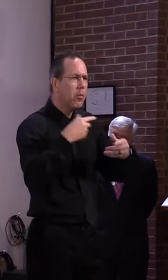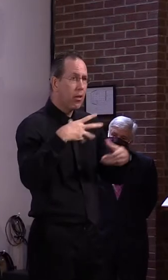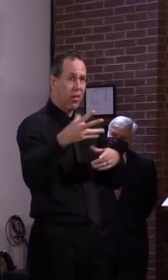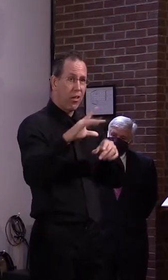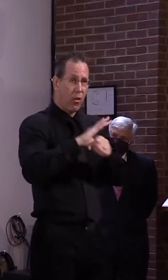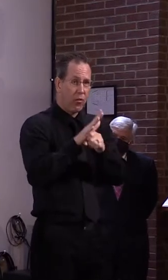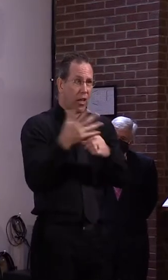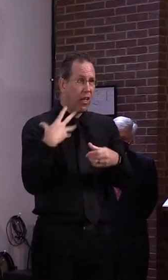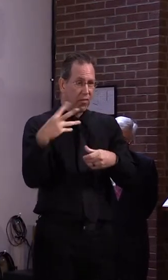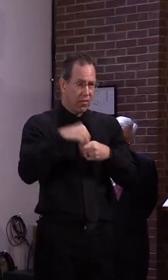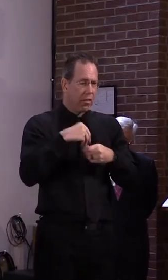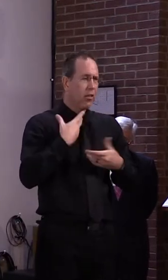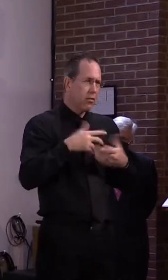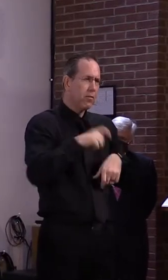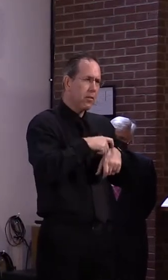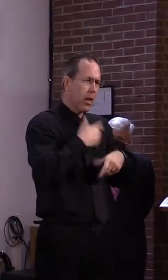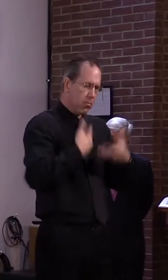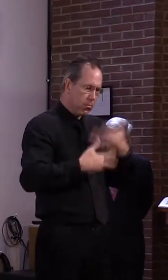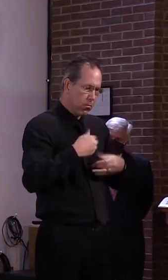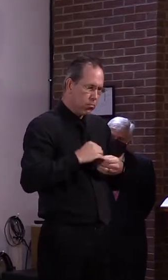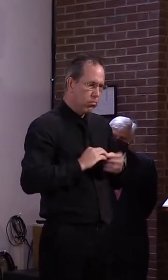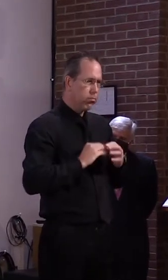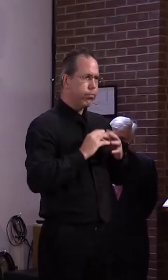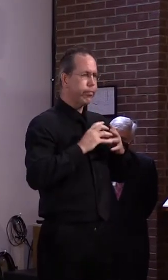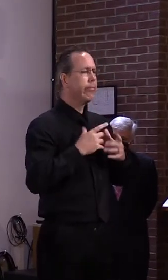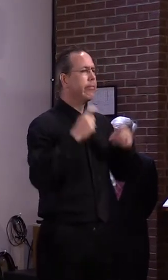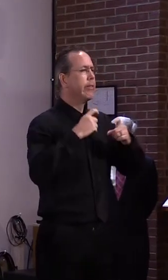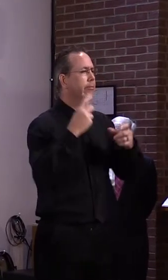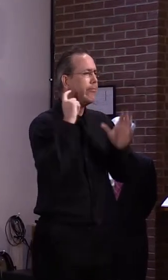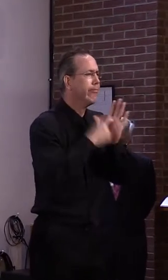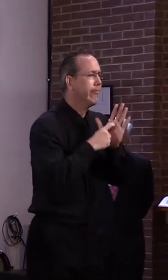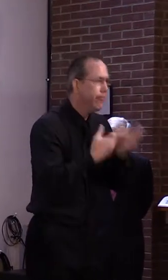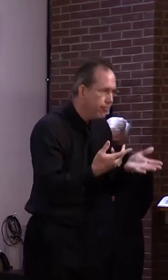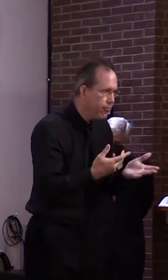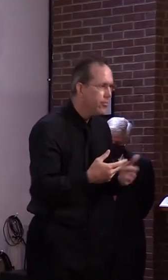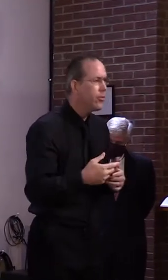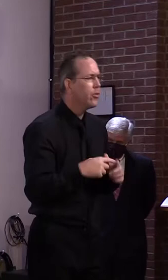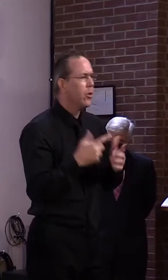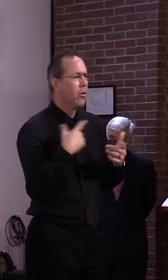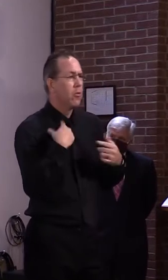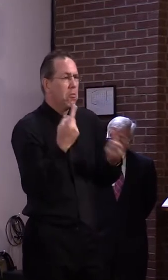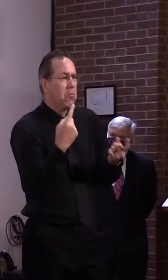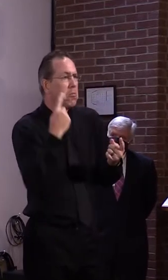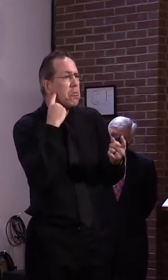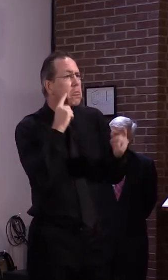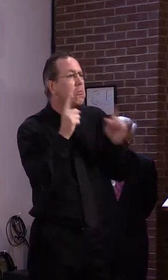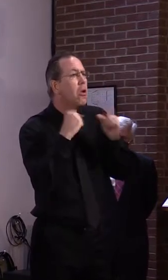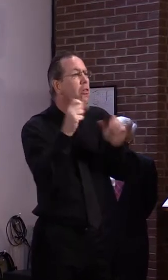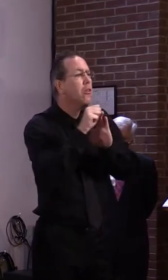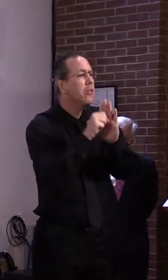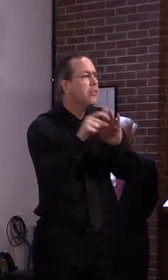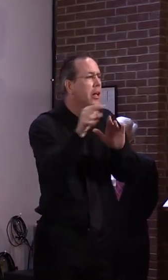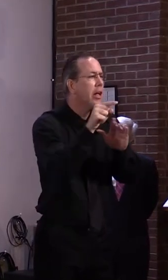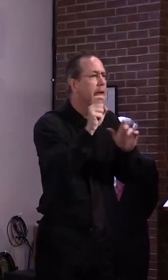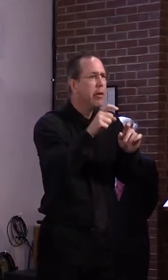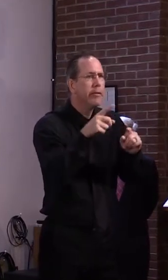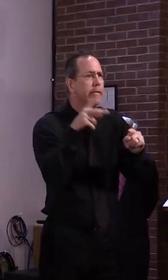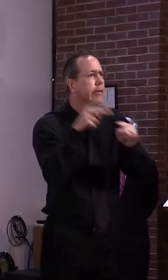a lot of traction for this idea just yet, so stay tuned. With regard